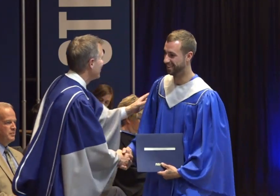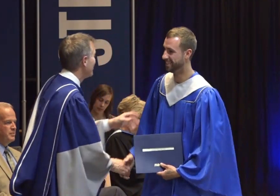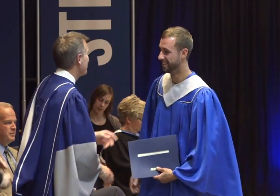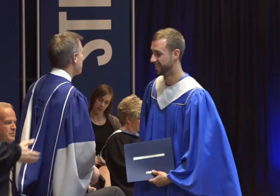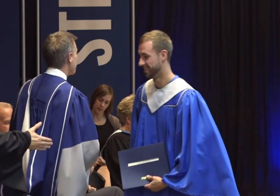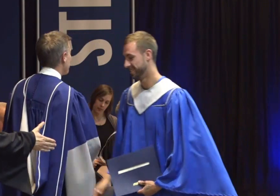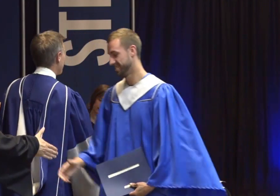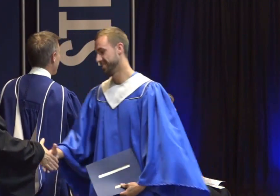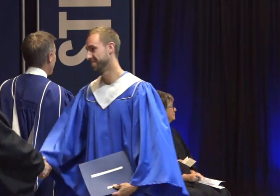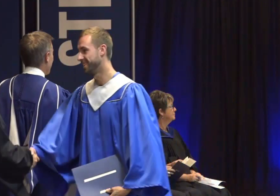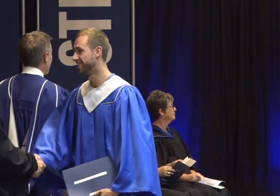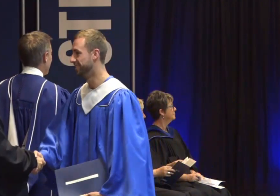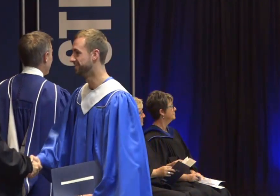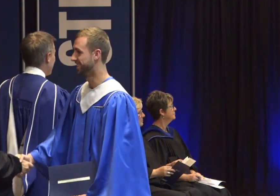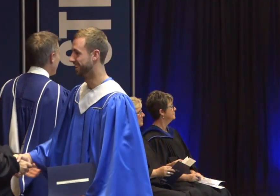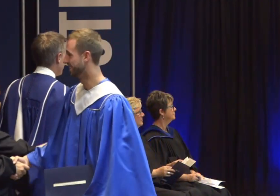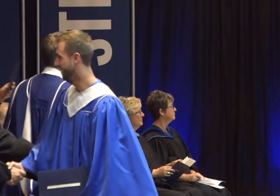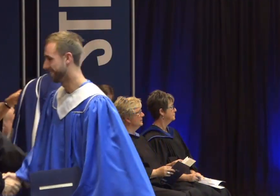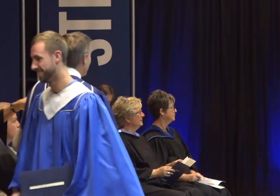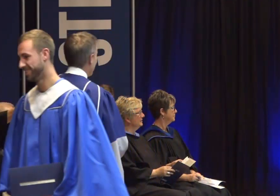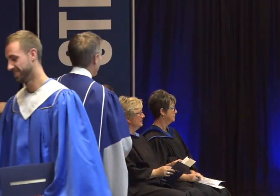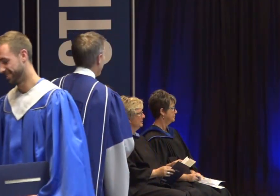Jonathan Cleveland, honors.